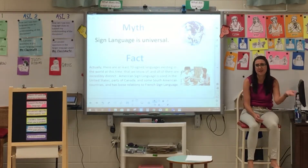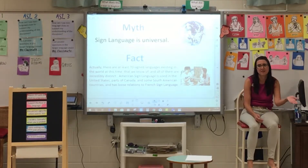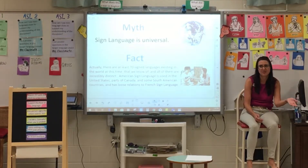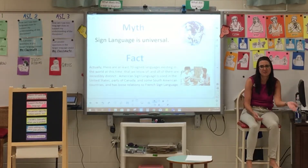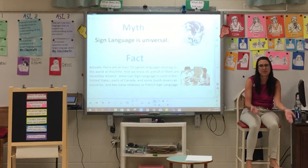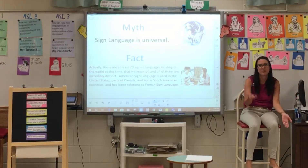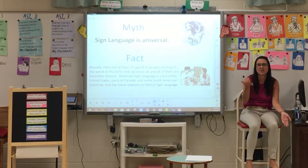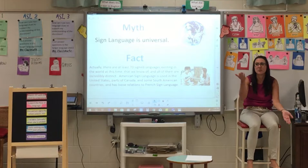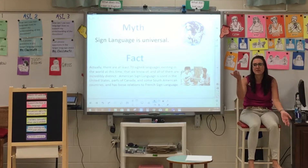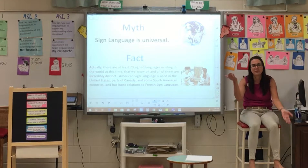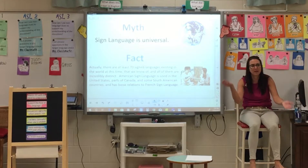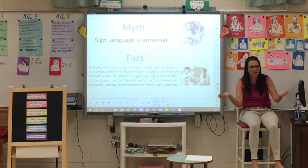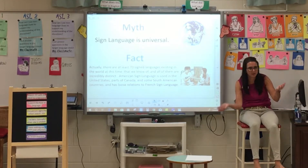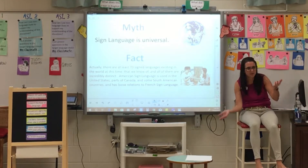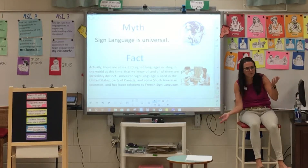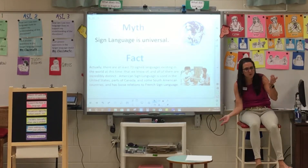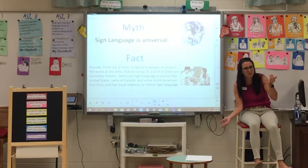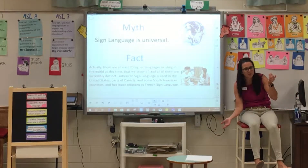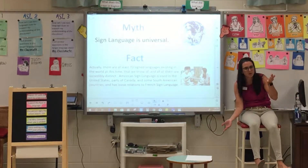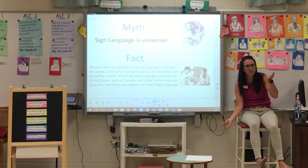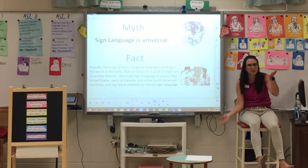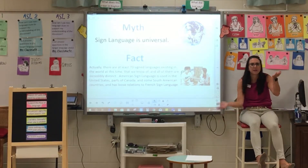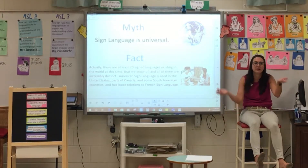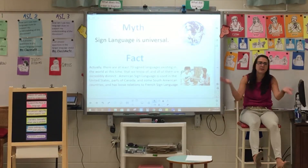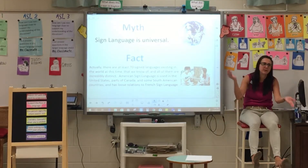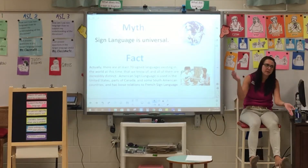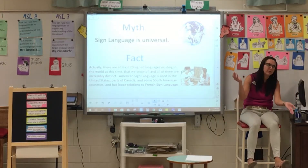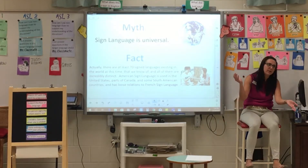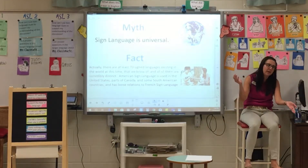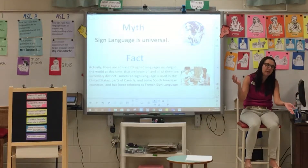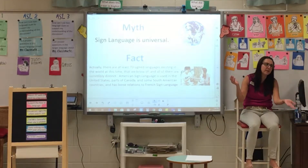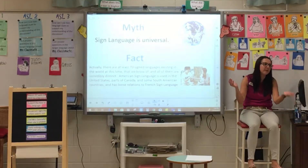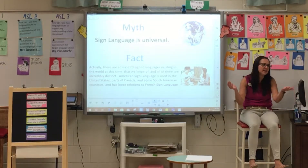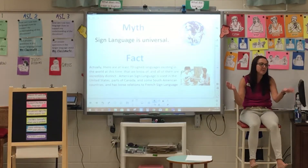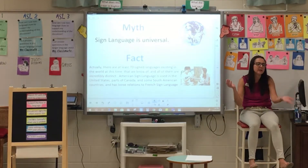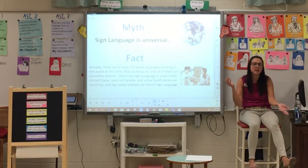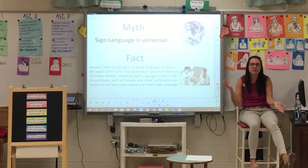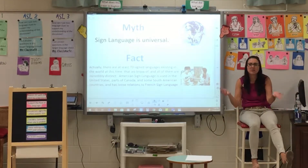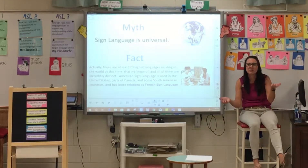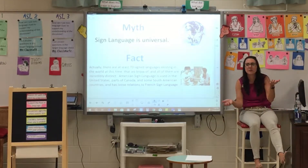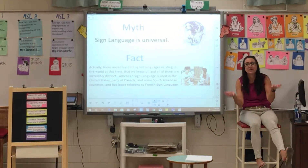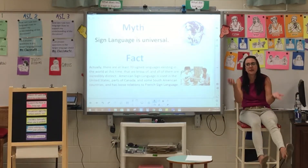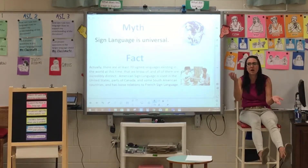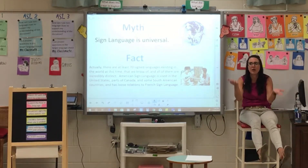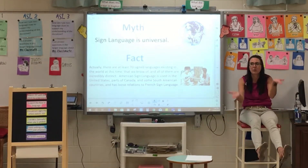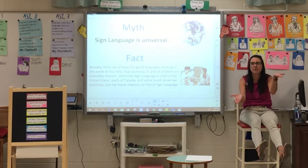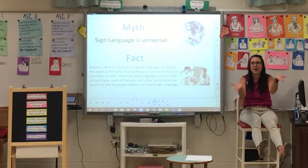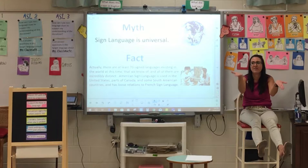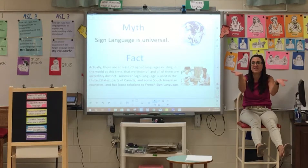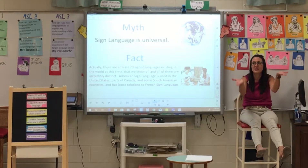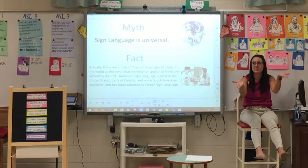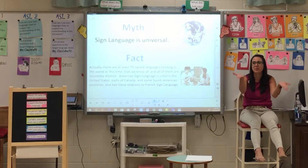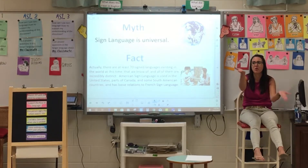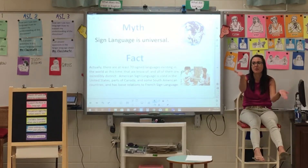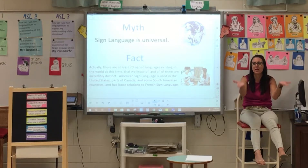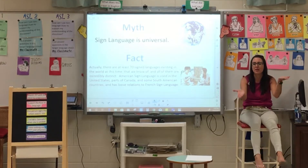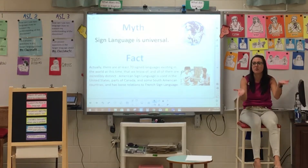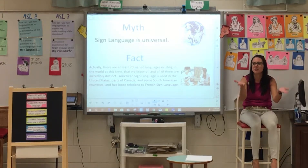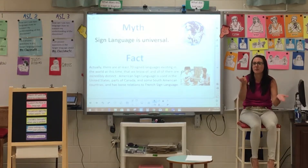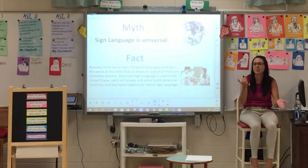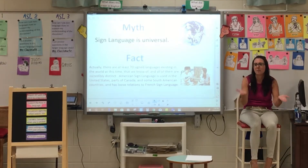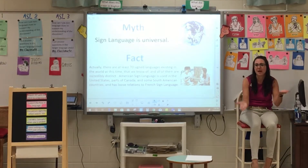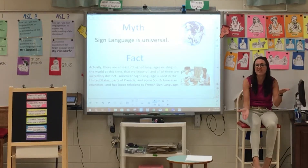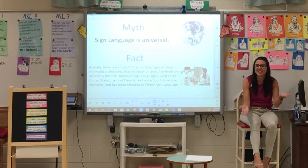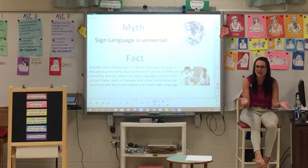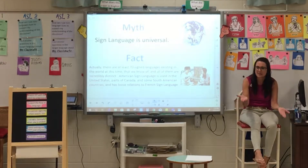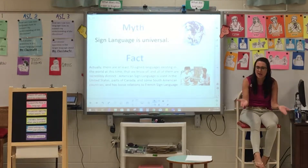speaks English, because we speak English mostly over here, and then they speak English, and then we think, okay, well, if we have the same spoken language,